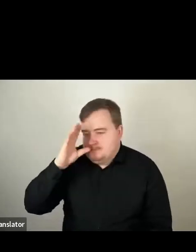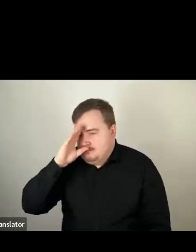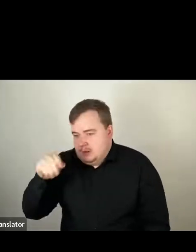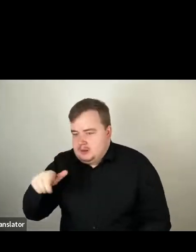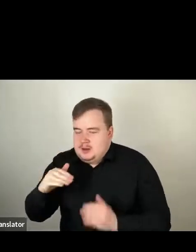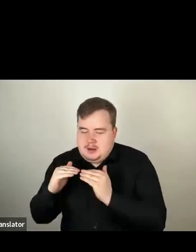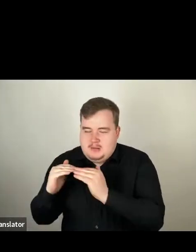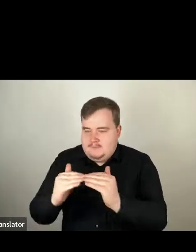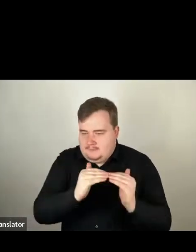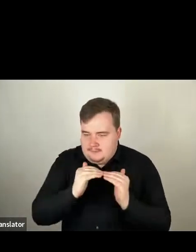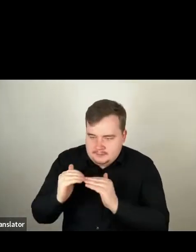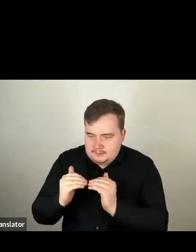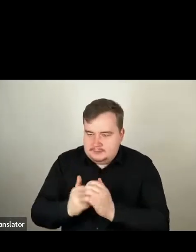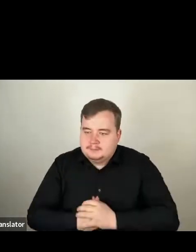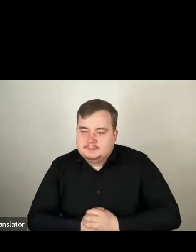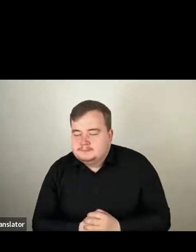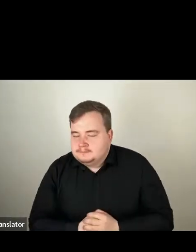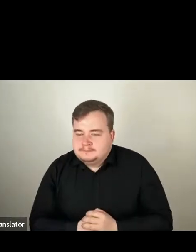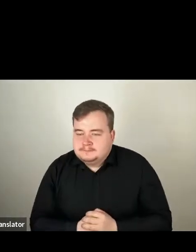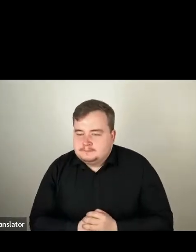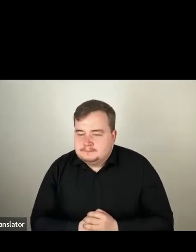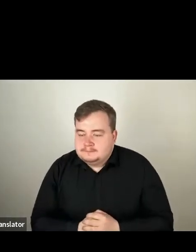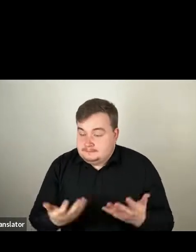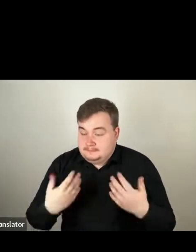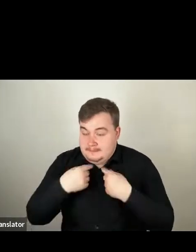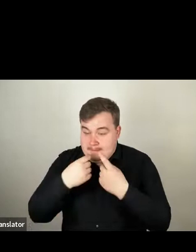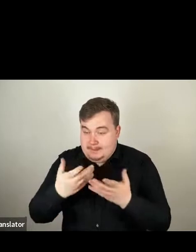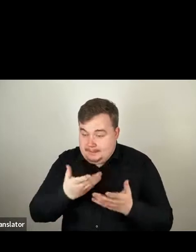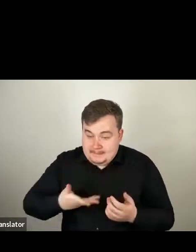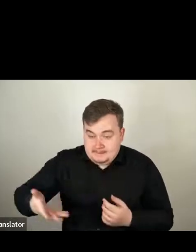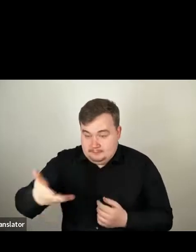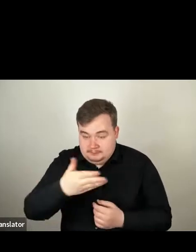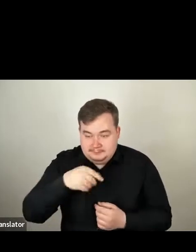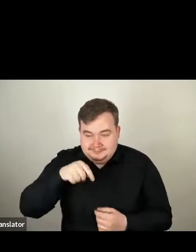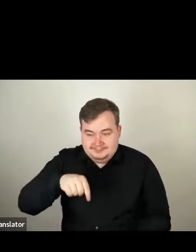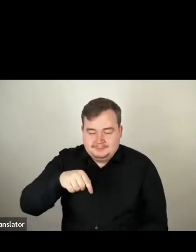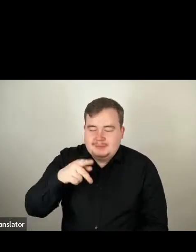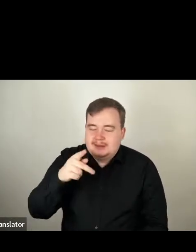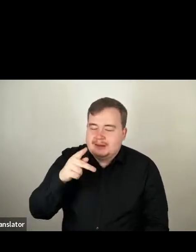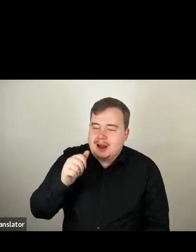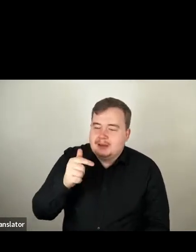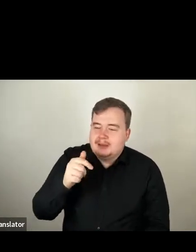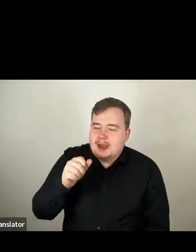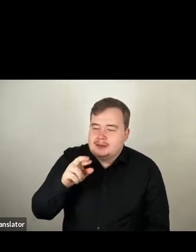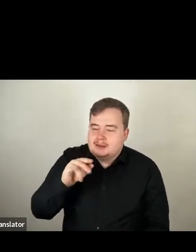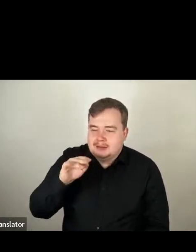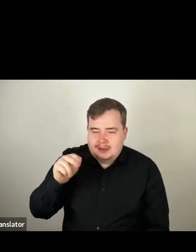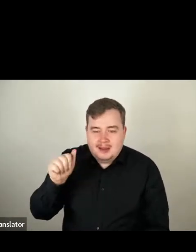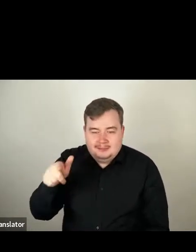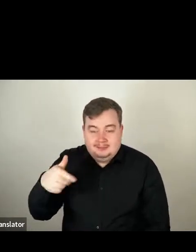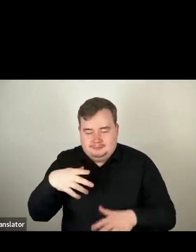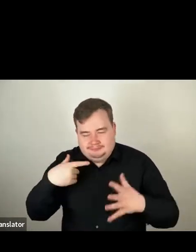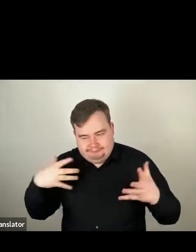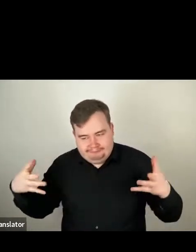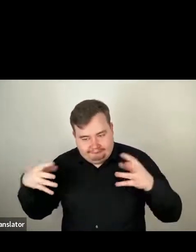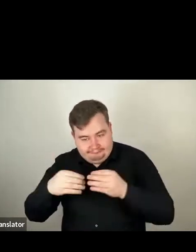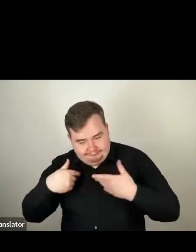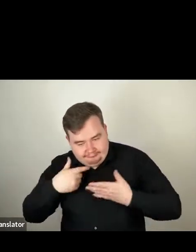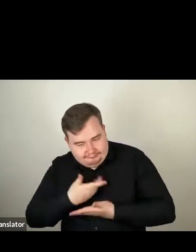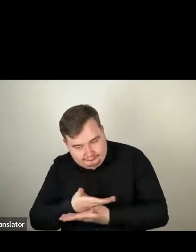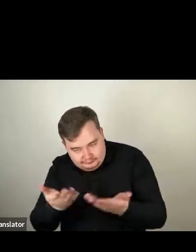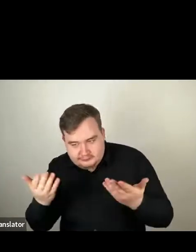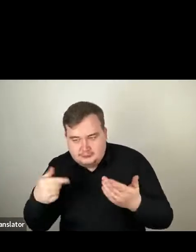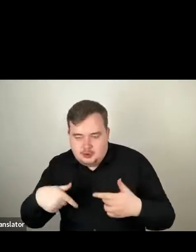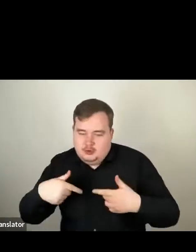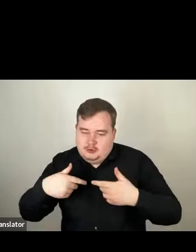event together with Ms. Katarina Riabico, first deputy of ODIHR.